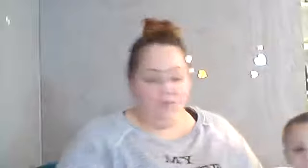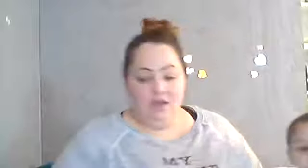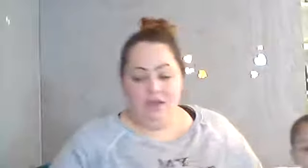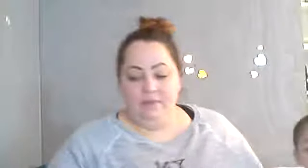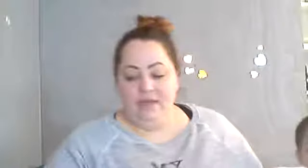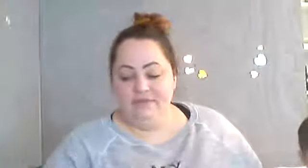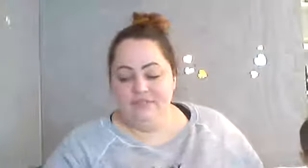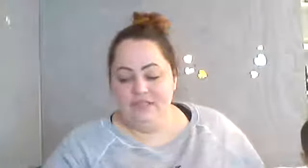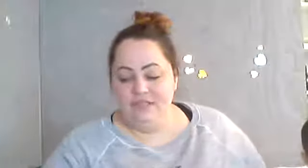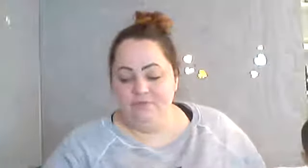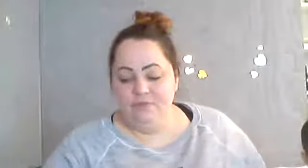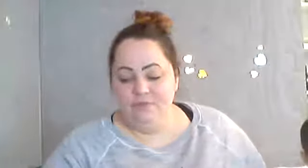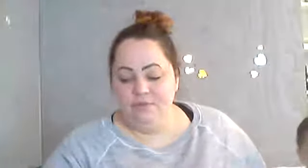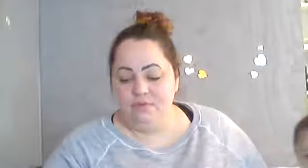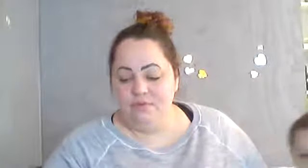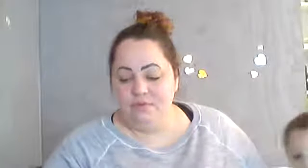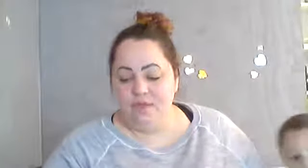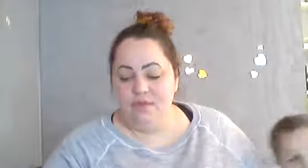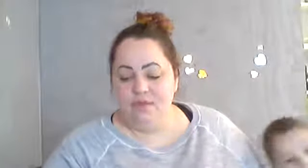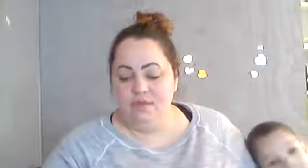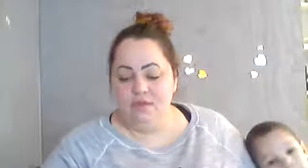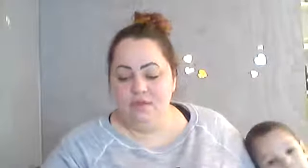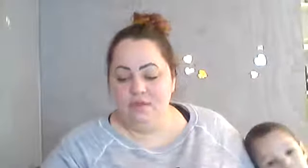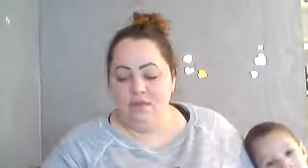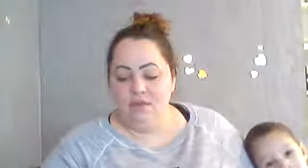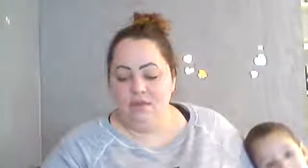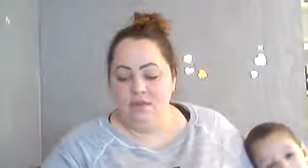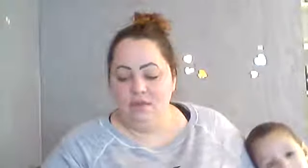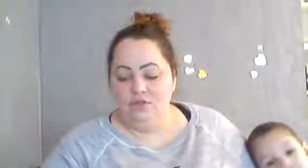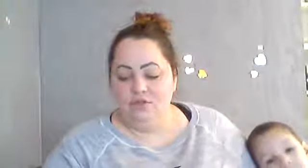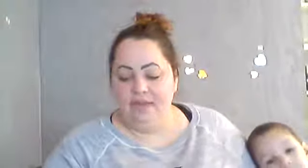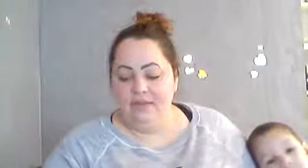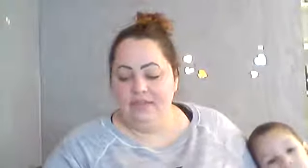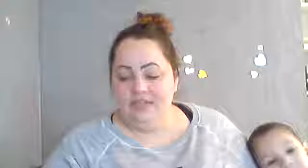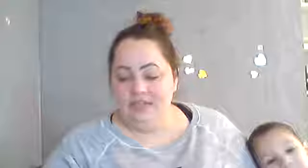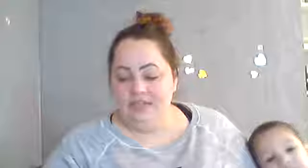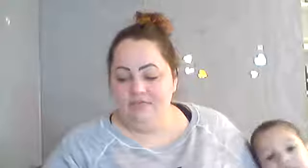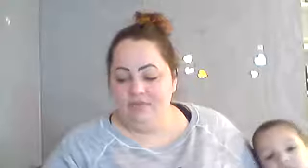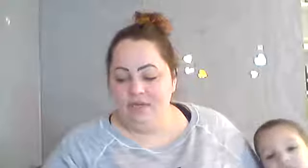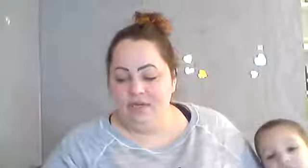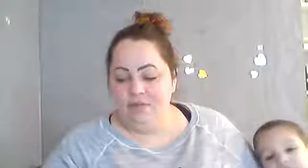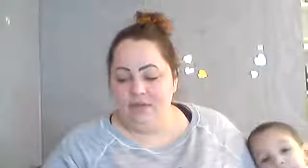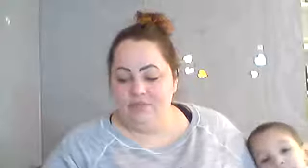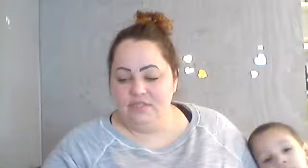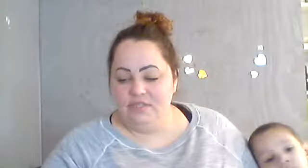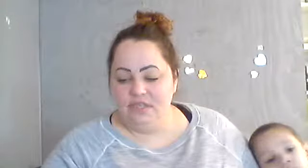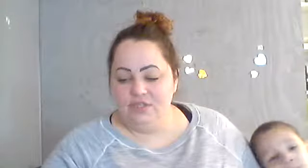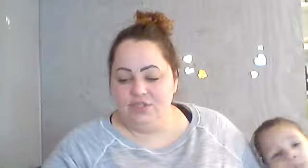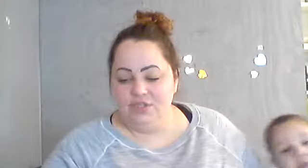I mean, I've seen a few people try to make a sign for it, but I'm just not